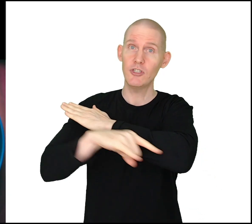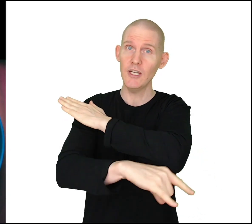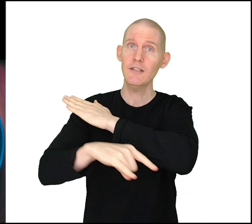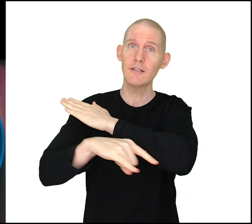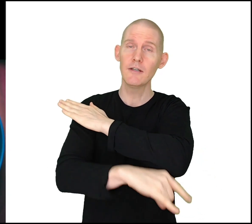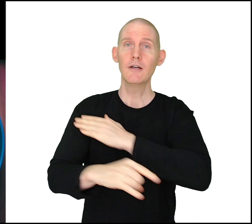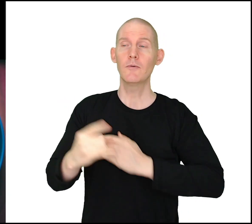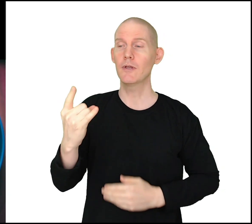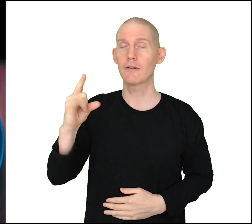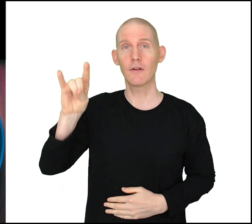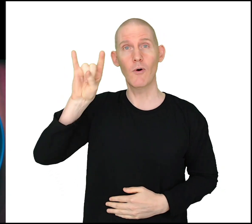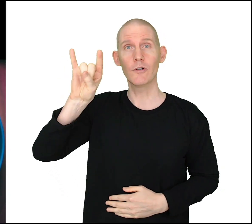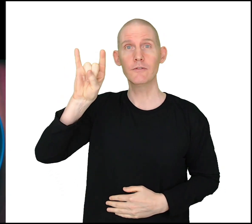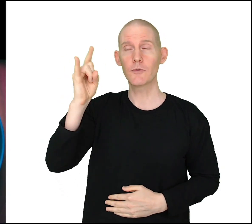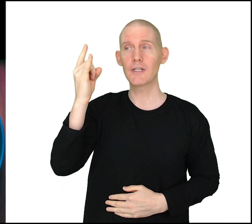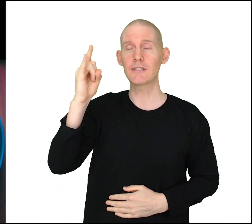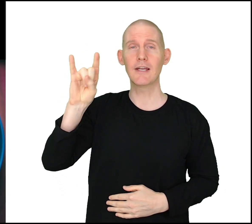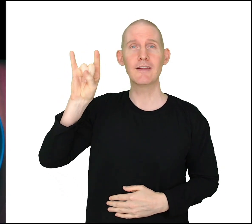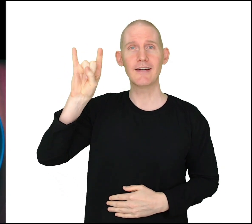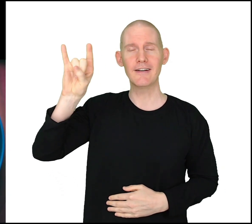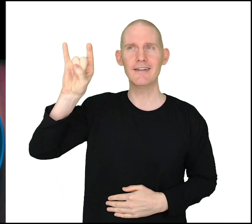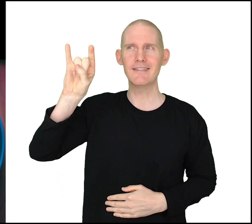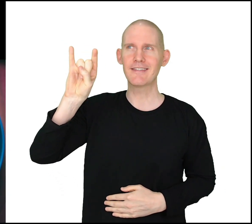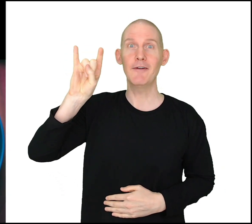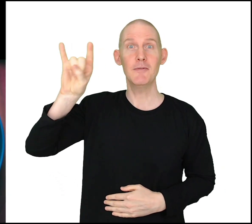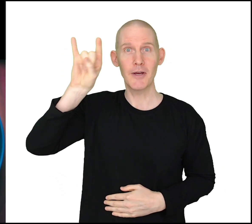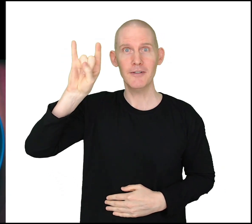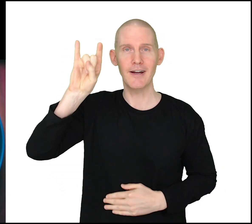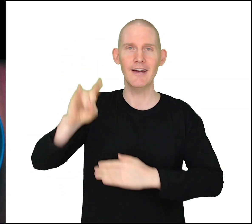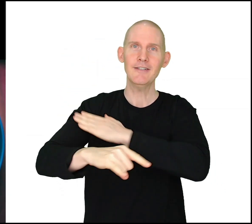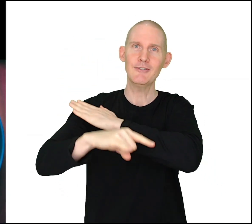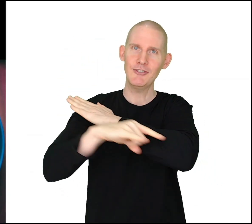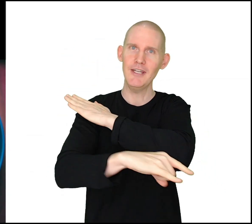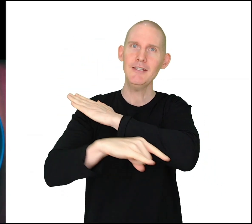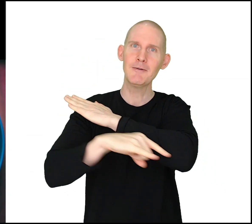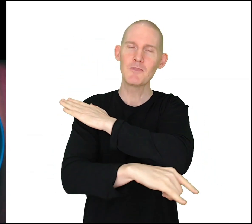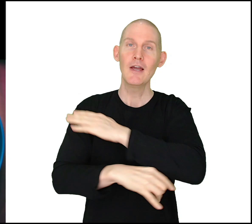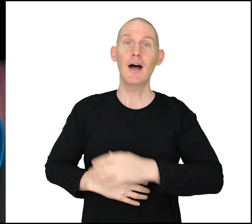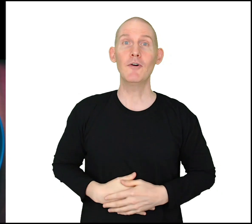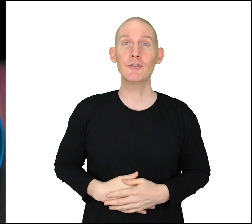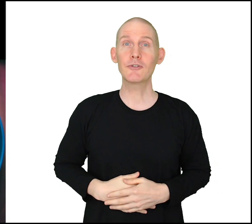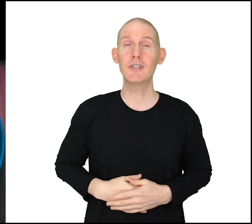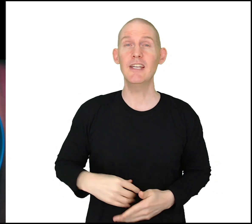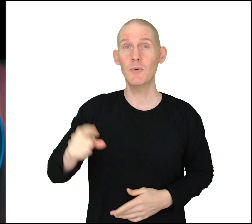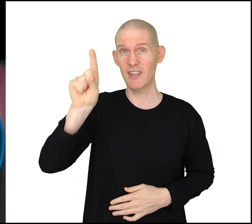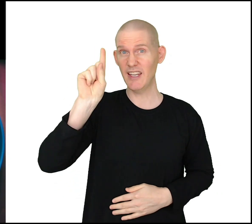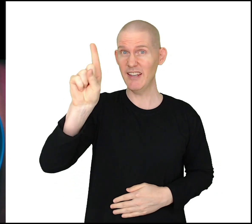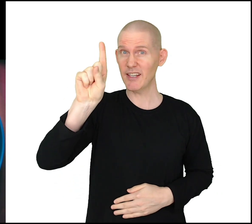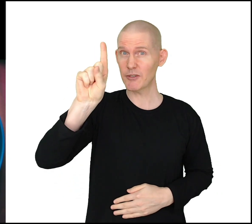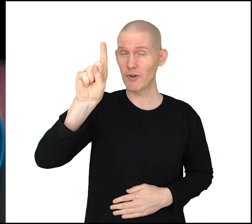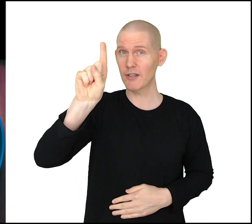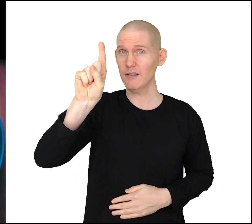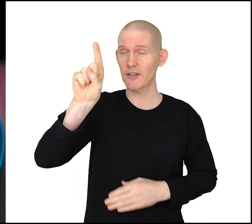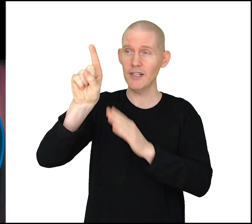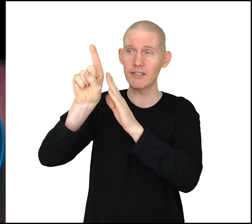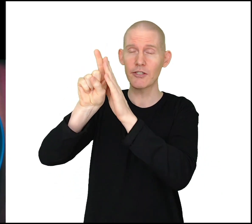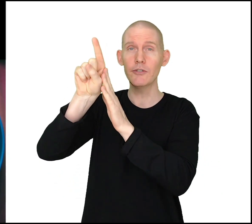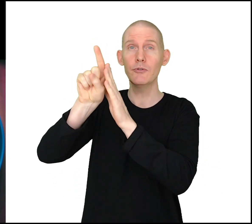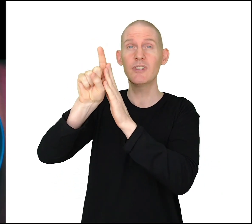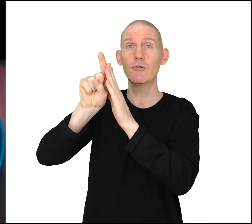cheat with the horns, or we could say the heavy metal, cheat. I've also seen it with an index finger, all right, still using the